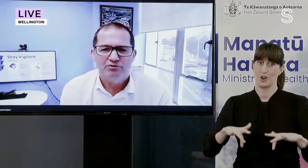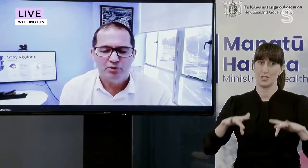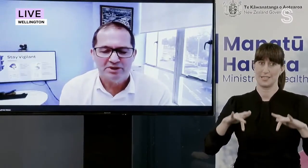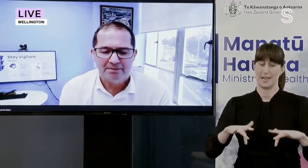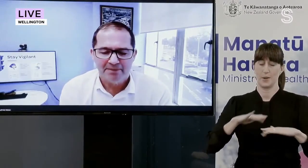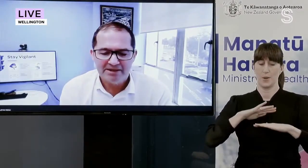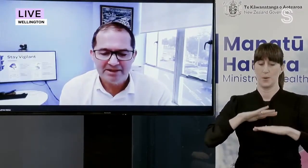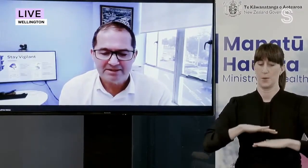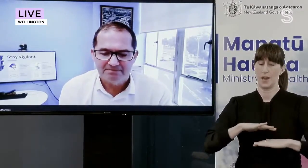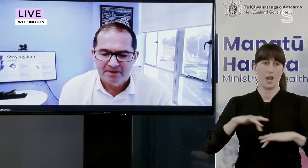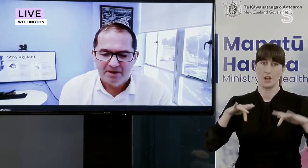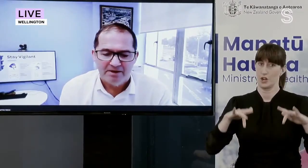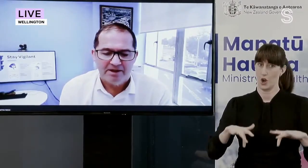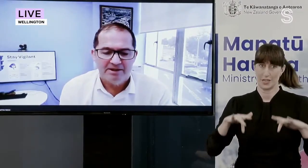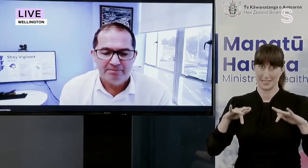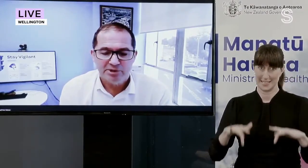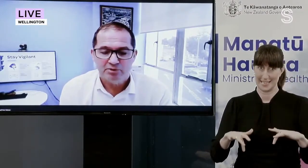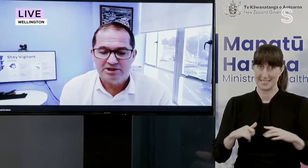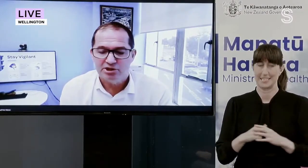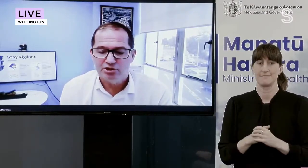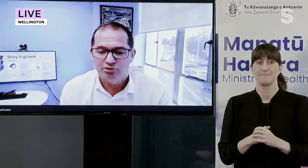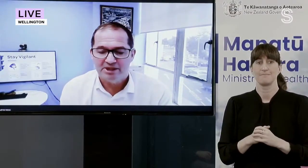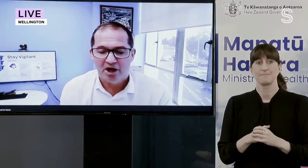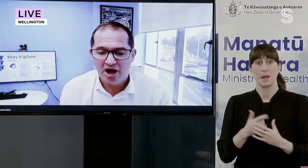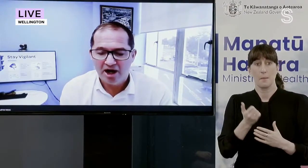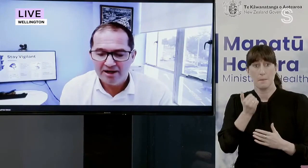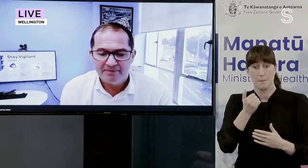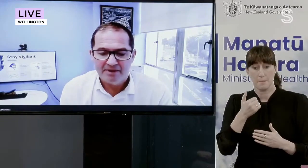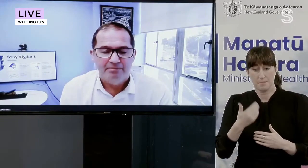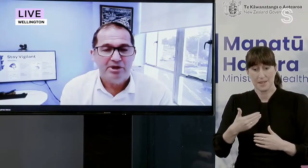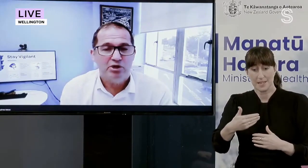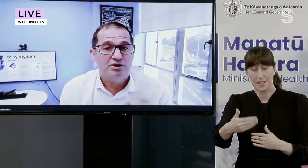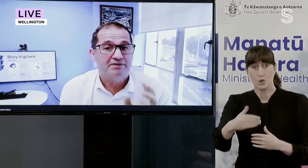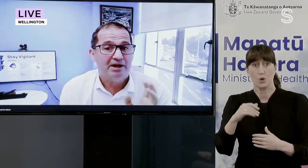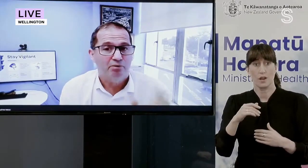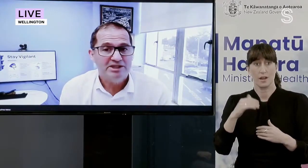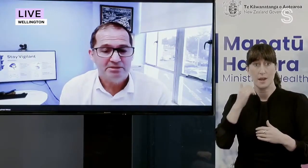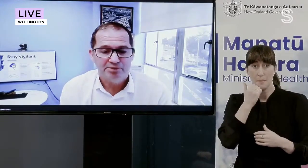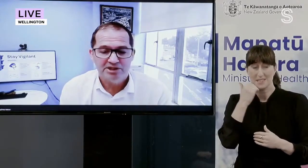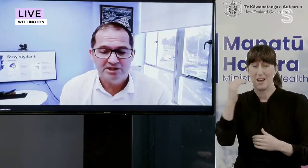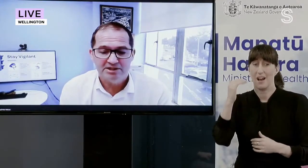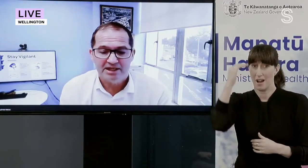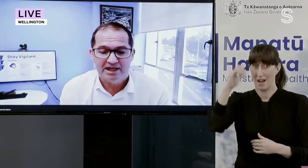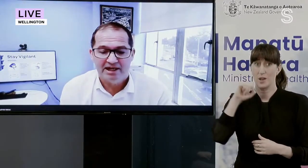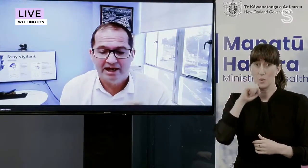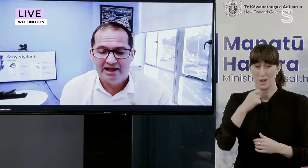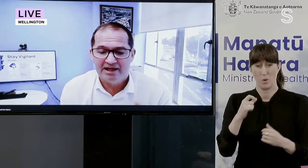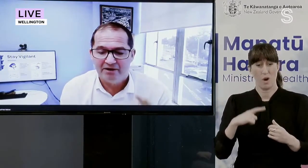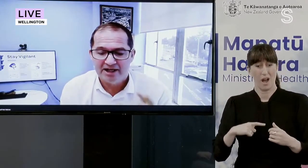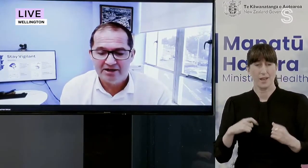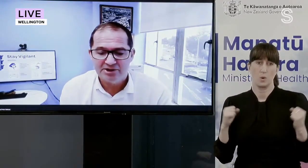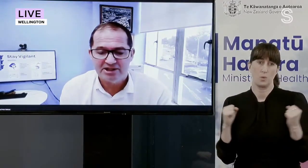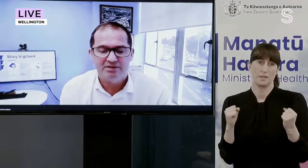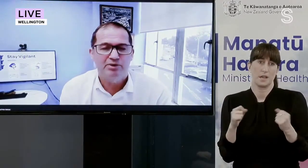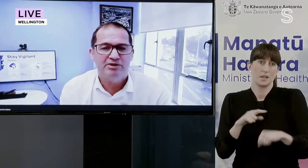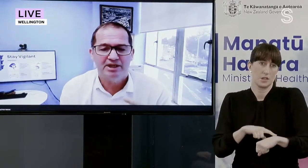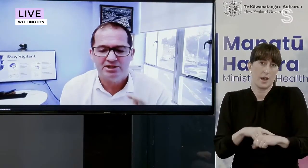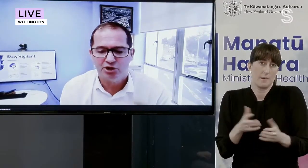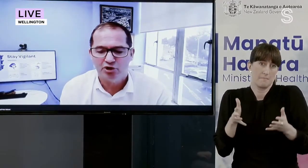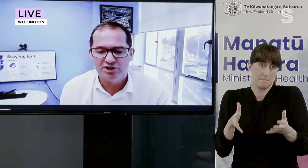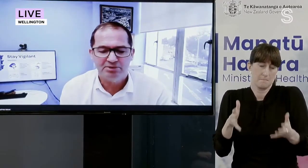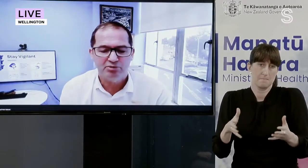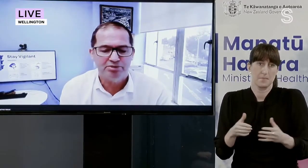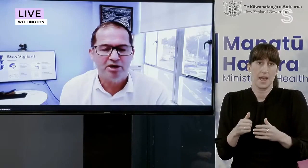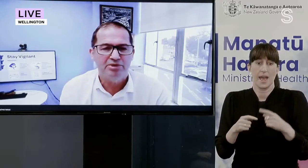continue for some months. The numbers will continue to be high because of our winter pressures, and our health system, whether that's